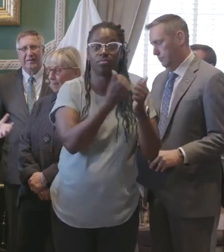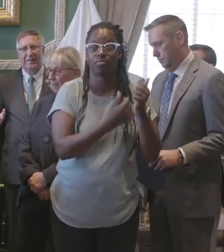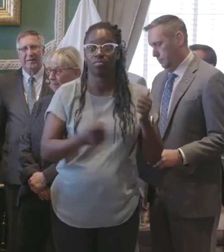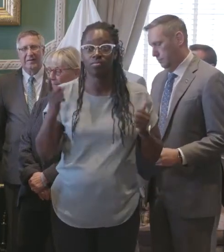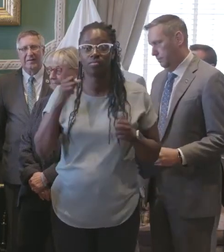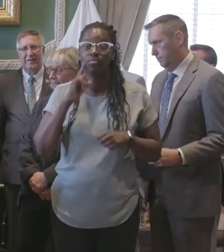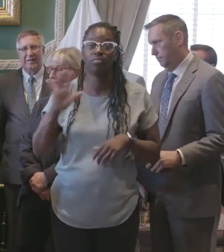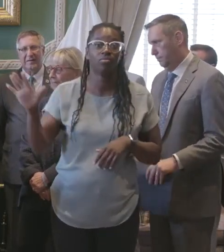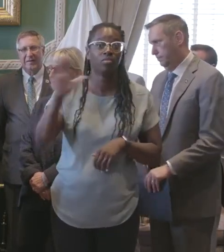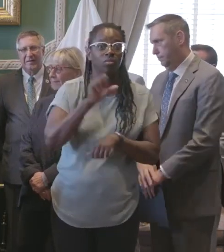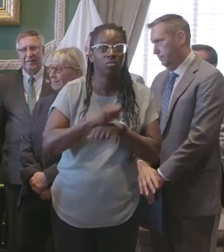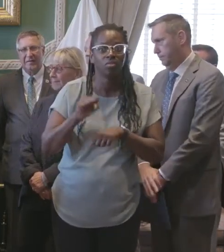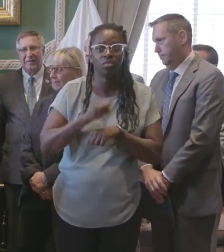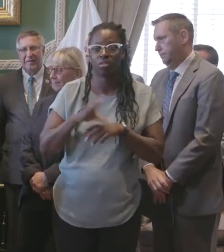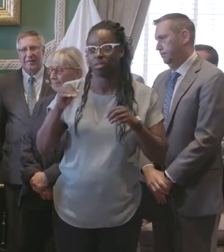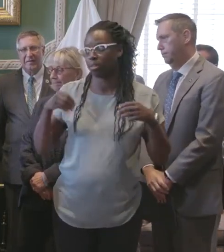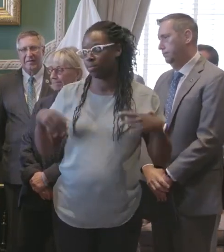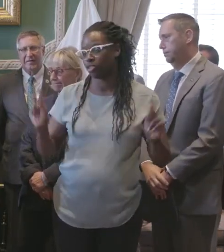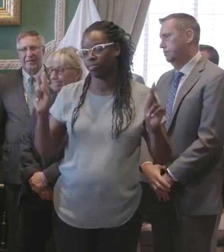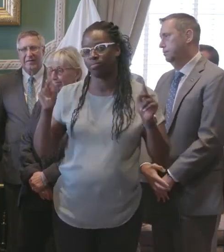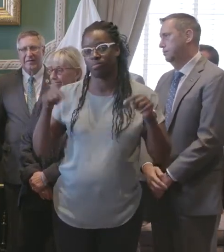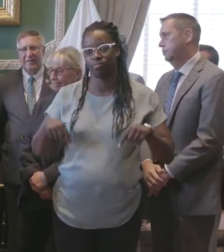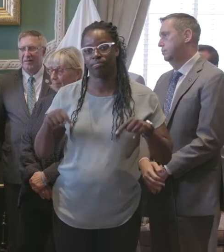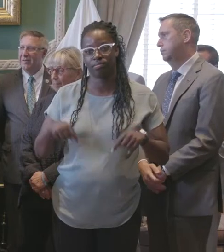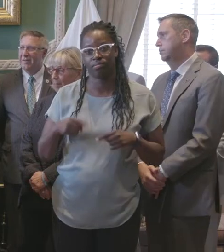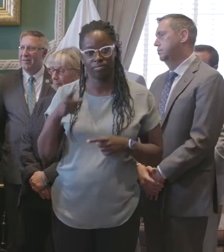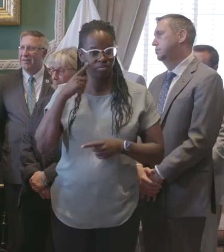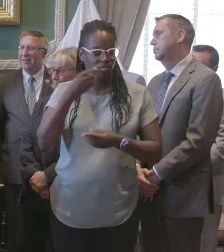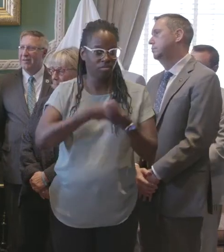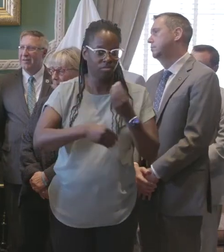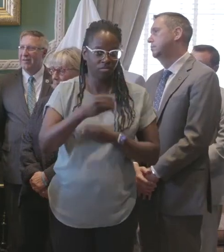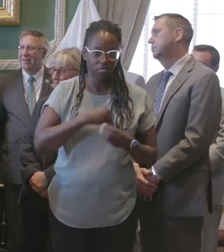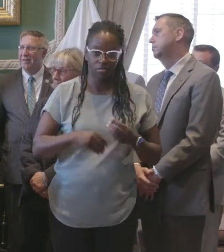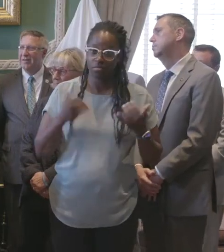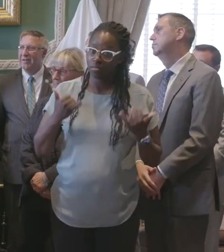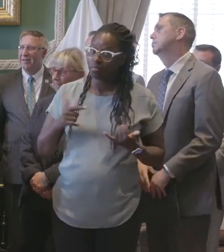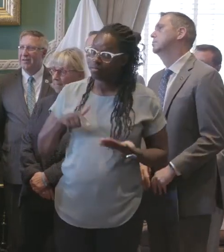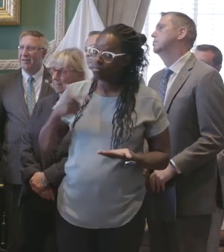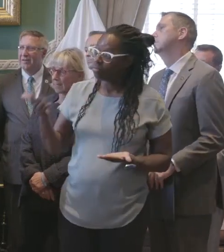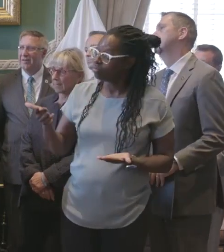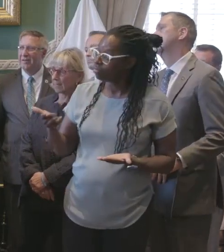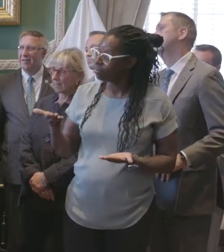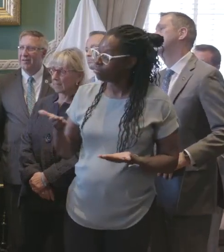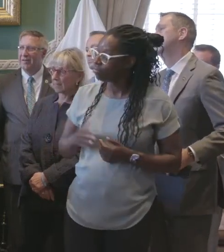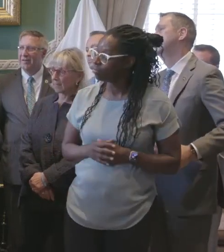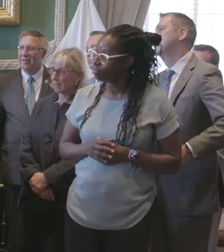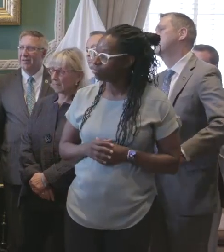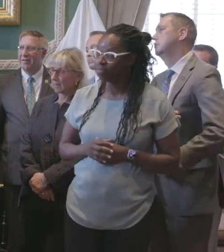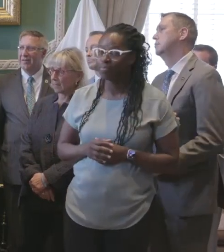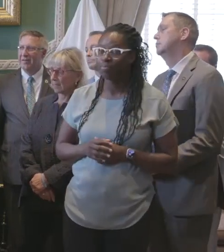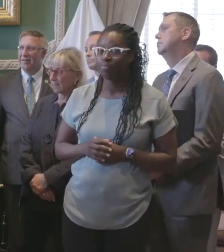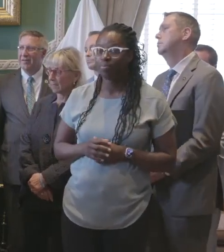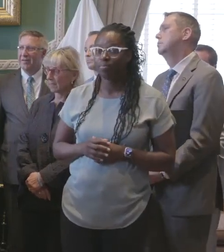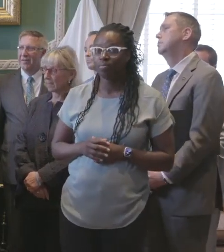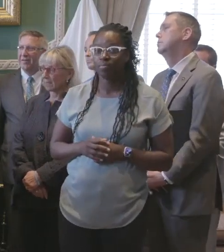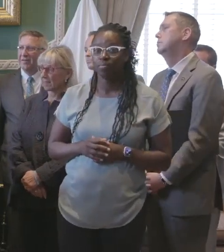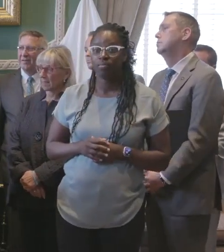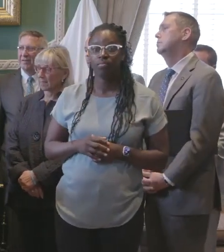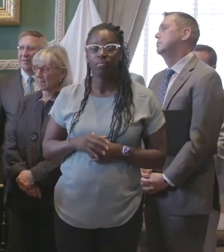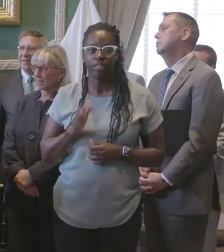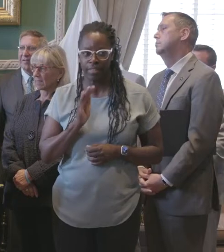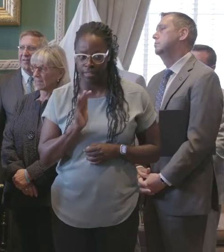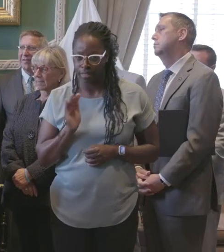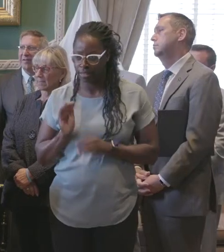and the opportunity to sign this budget. Now, Stewart. Stewart, is there anything the state can do to keep both of these hospitals from